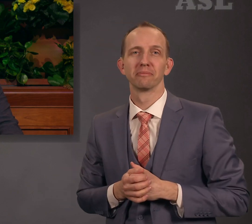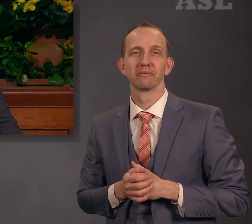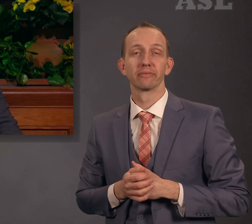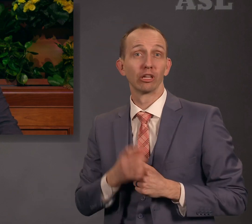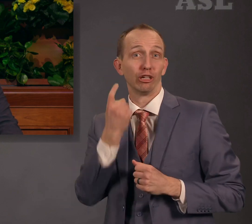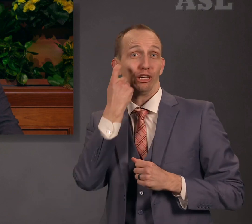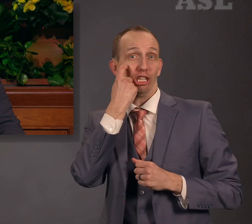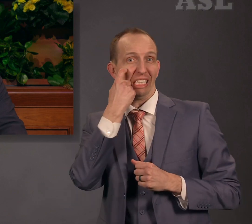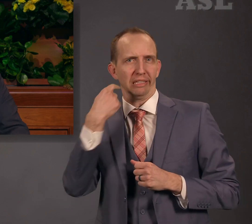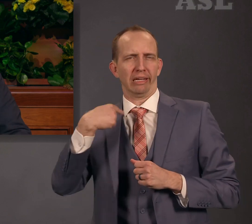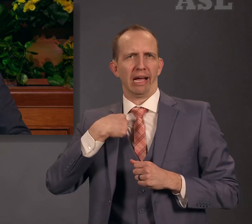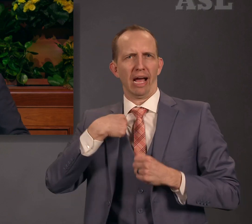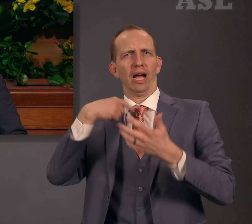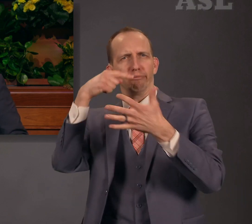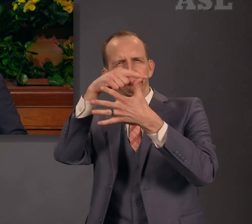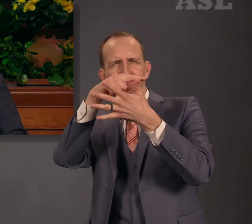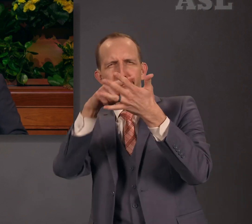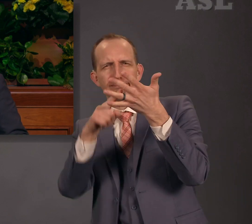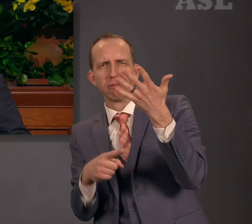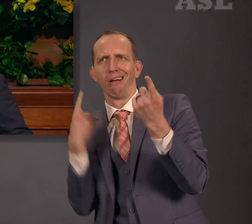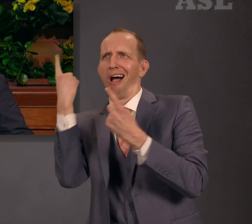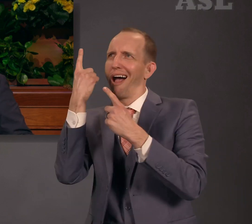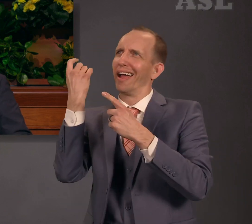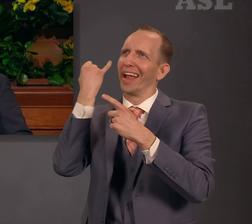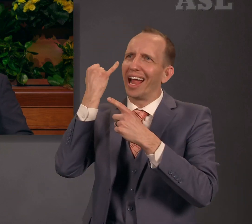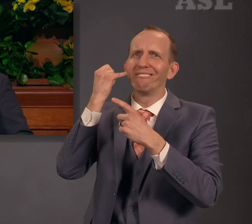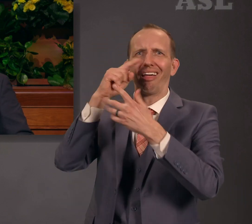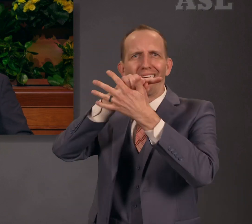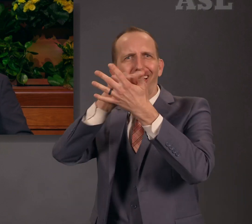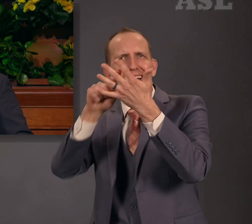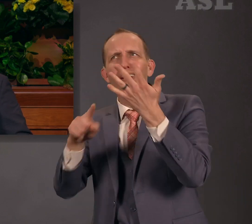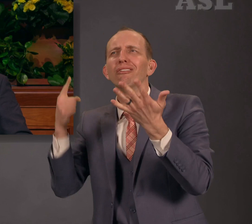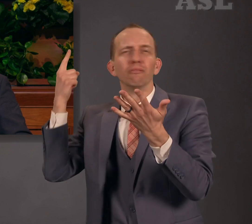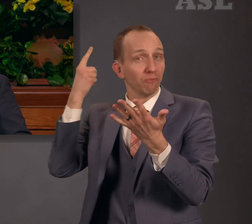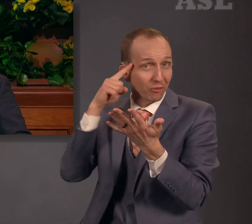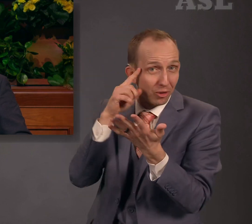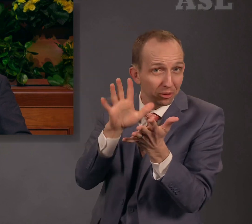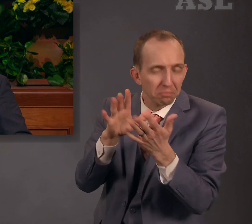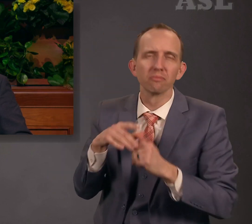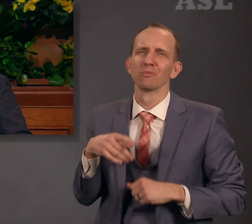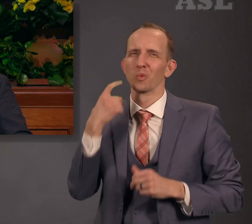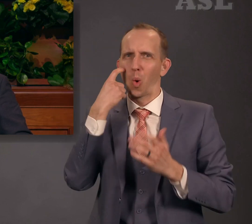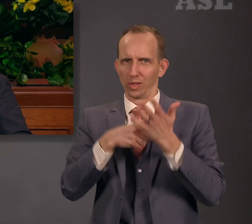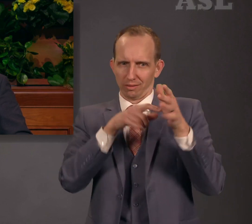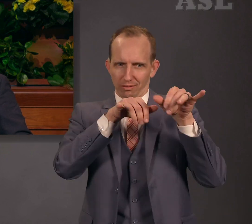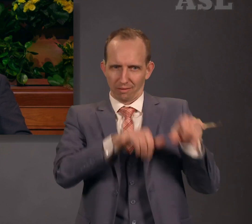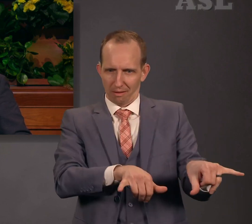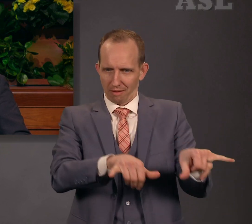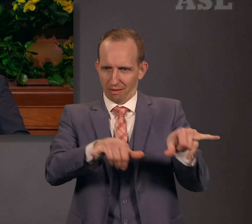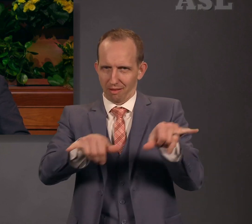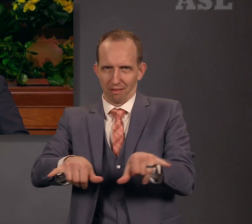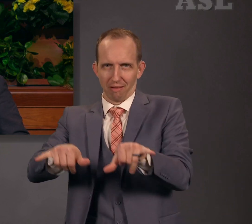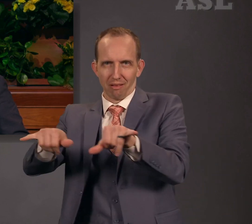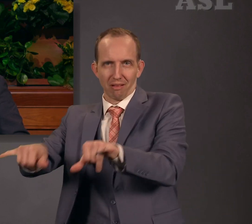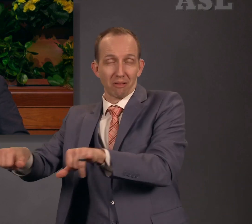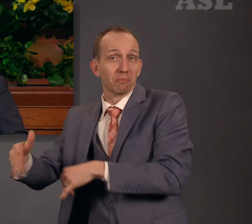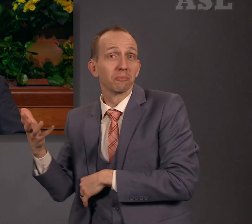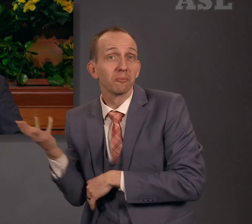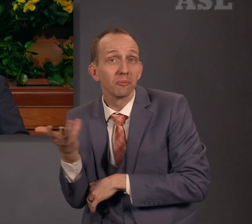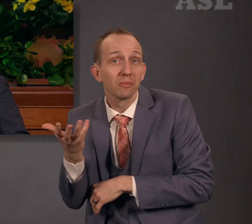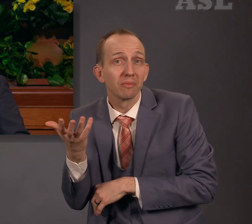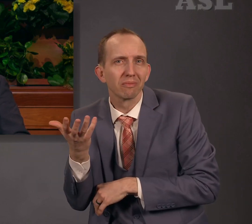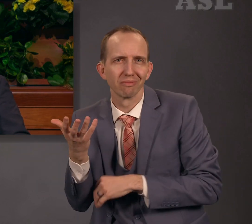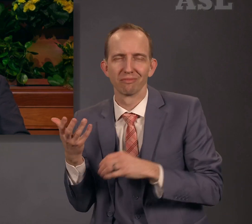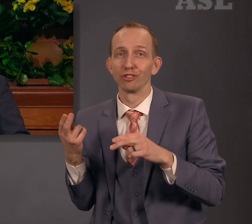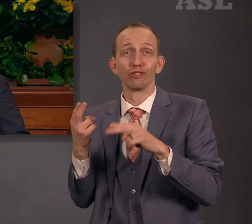of highlighting these aspects? Each of these three things had something in common. None required the use of